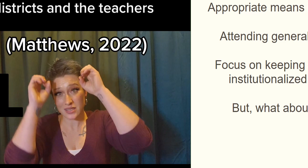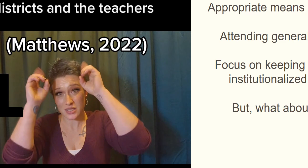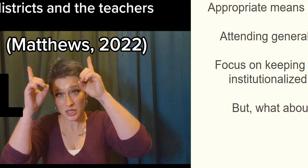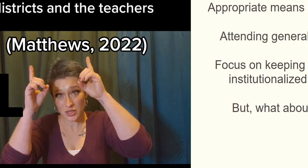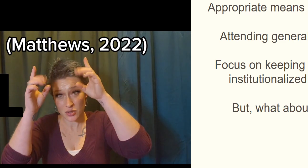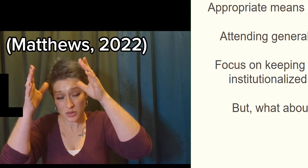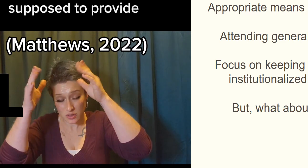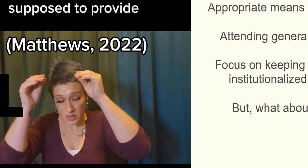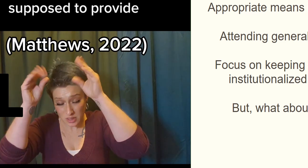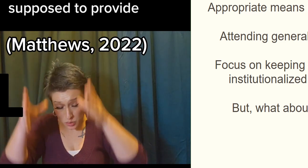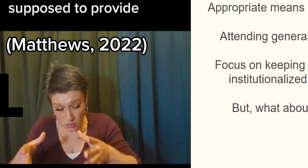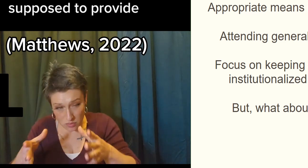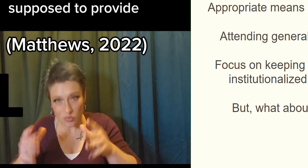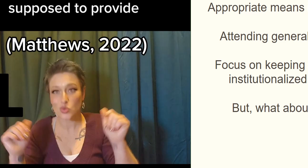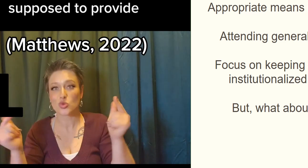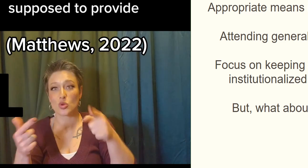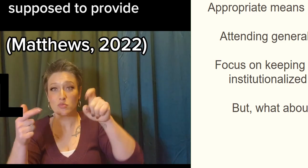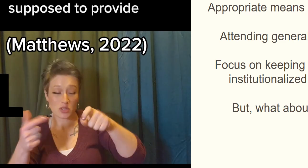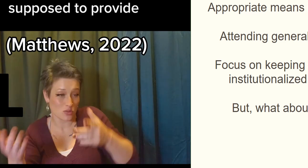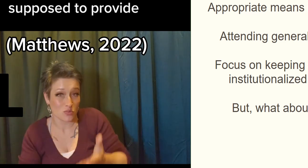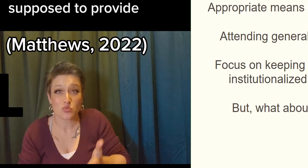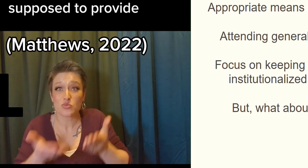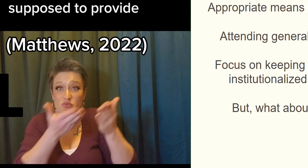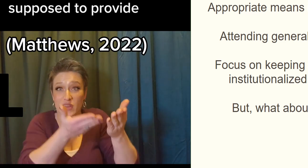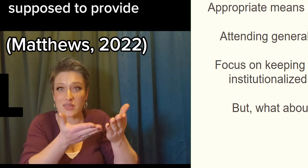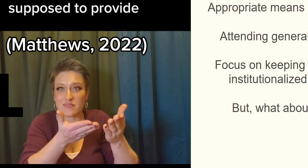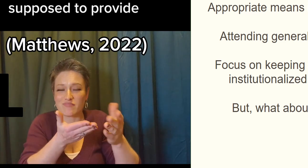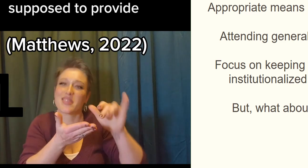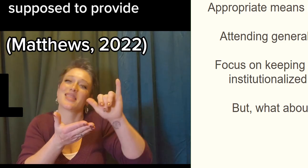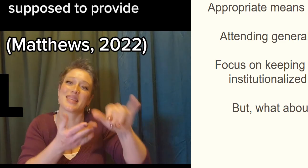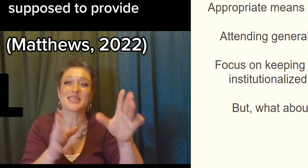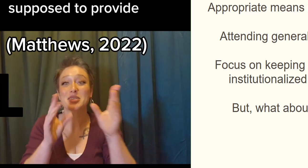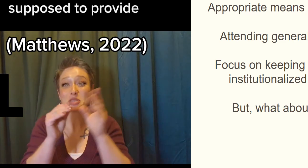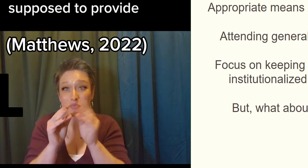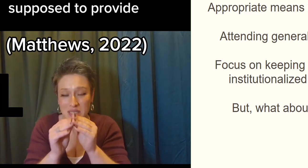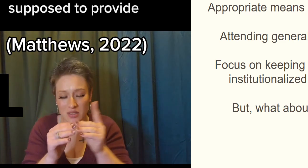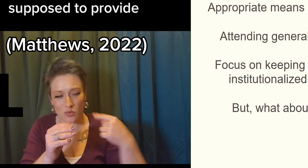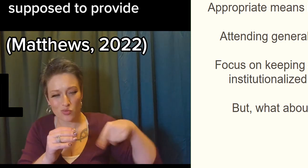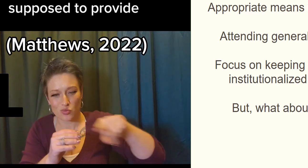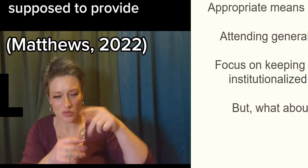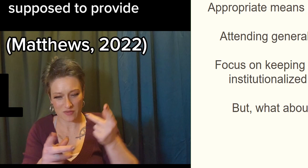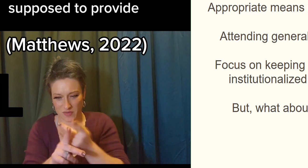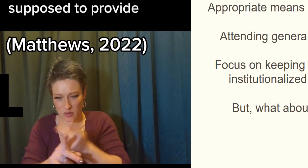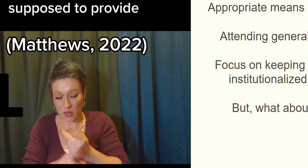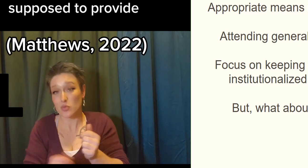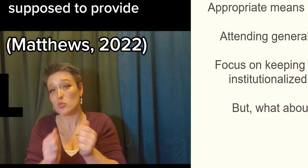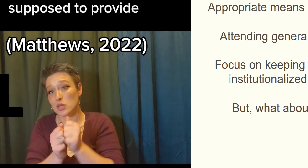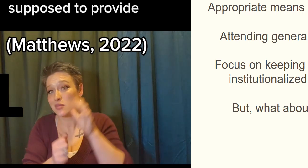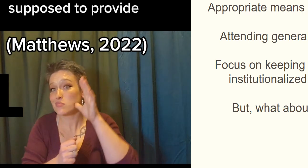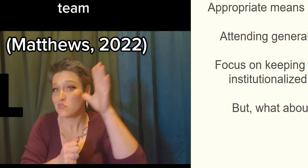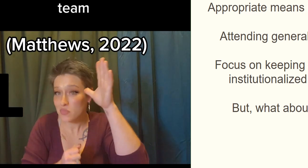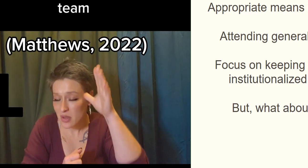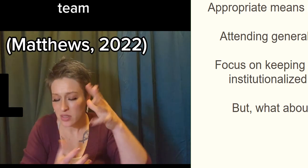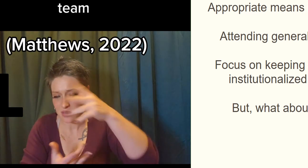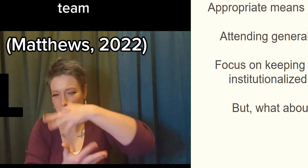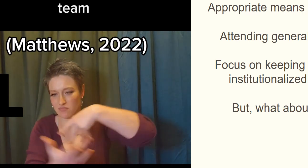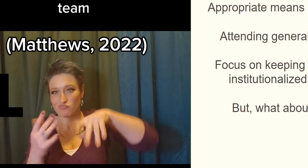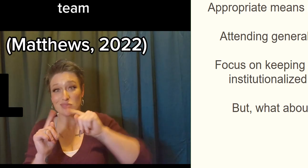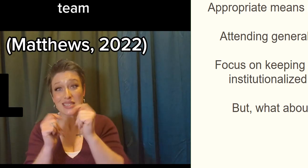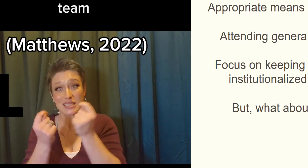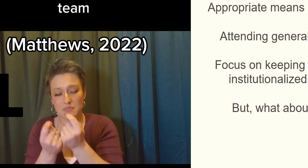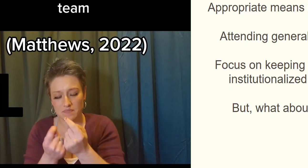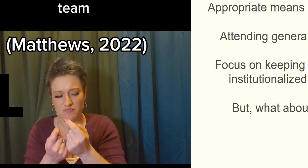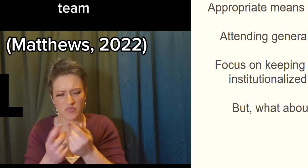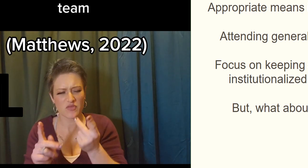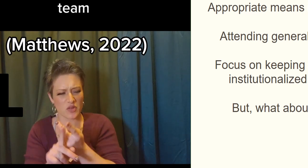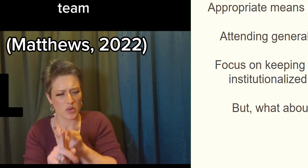teachers and the deaf special educators and everybody is supposed to provide in the giant meetings that we have to talk